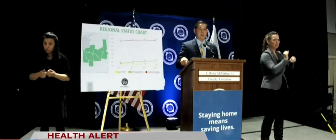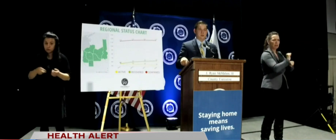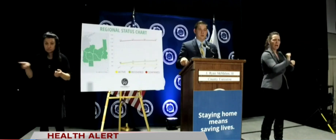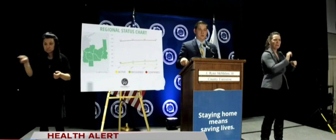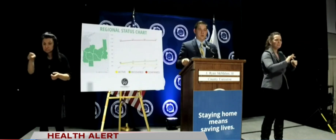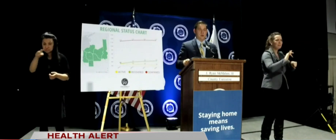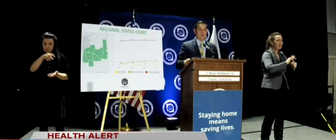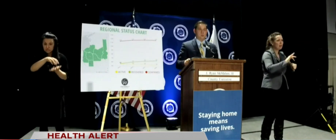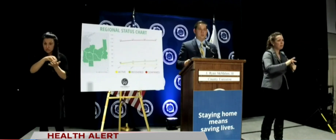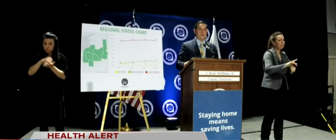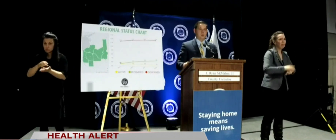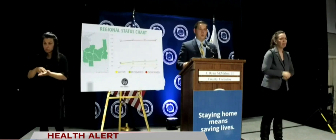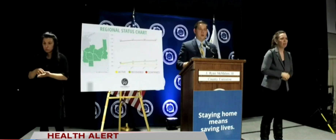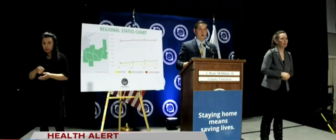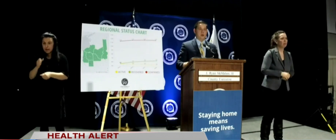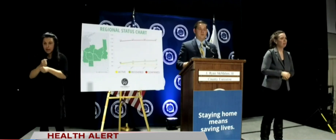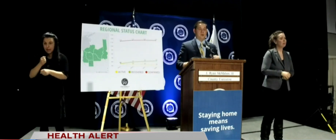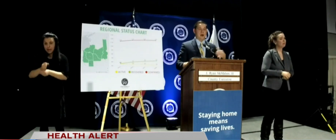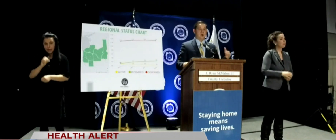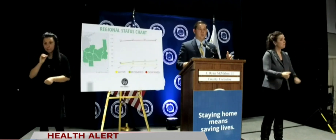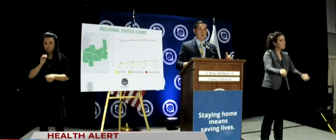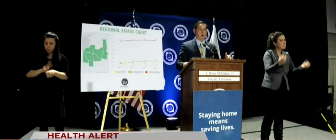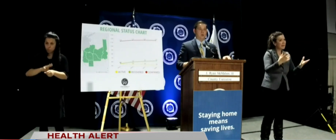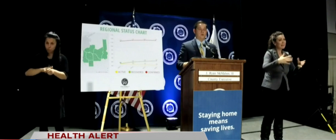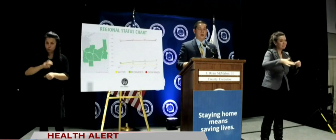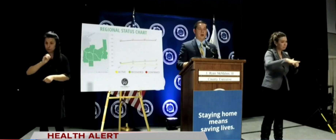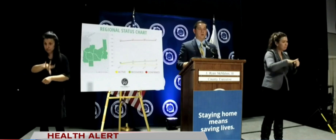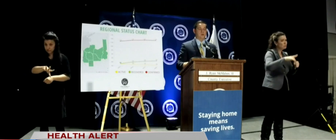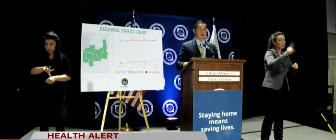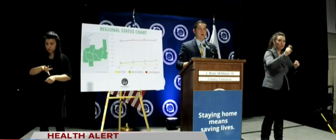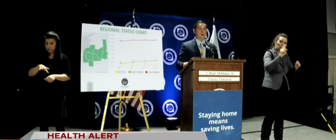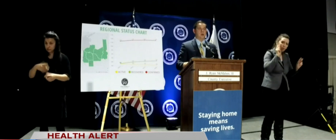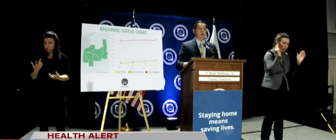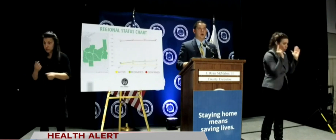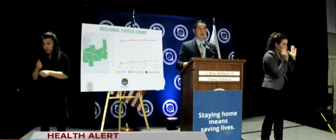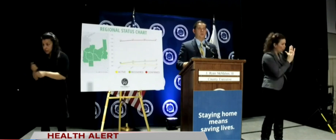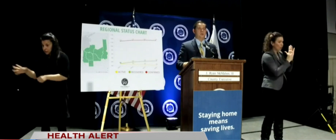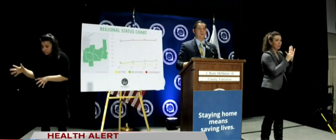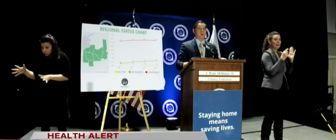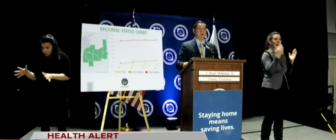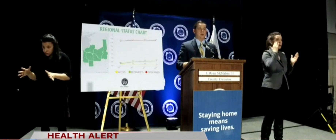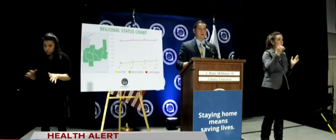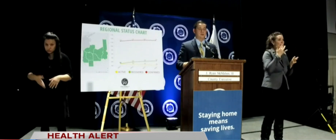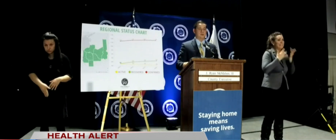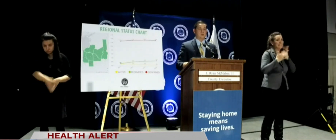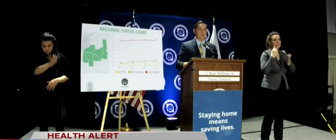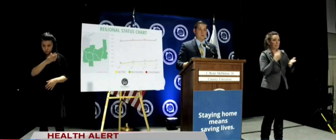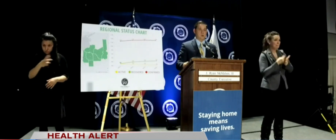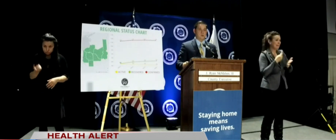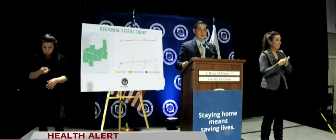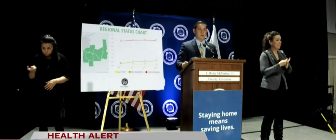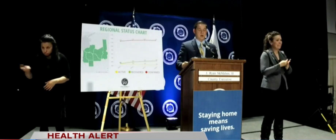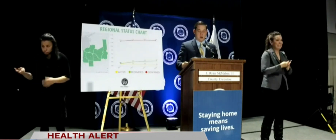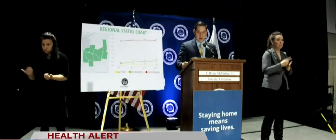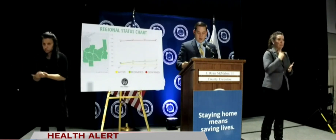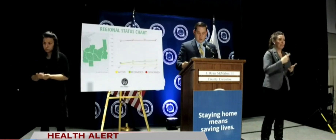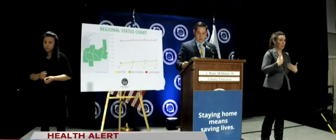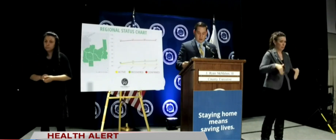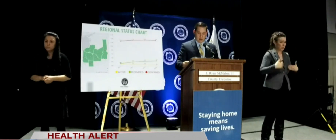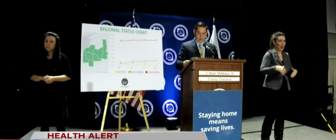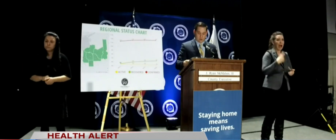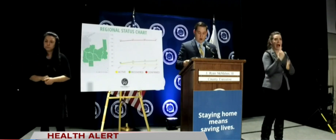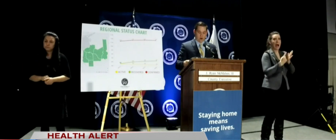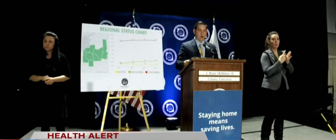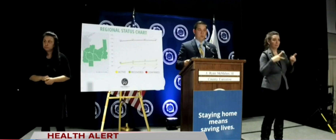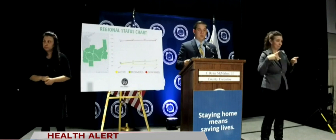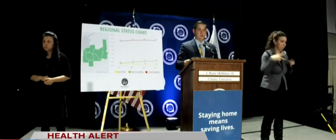economic sectors. So please go there. If you're out of work, you've had hours cut, please look at this as a resource and look